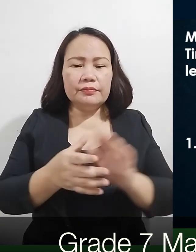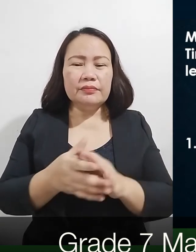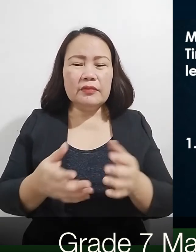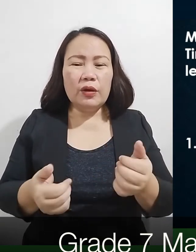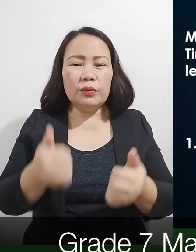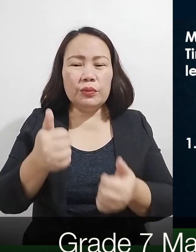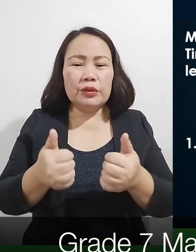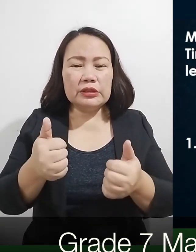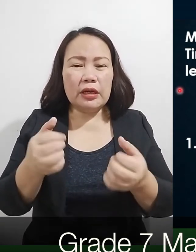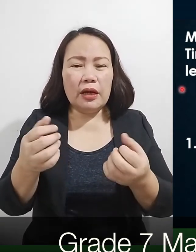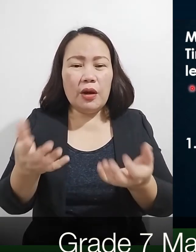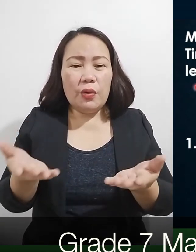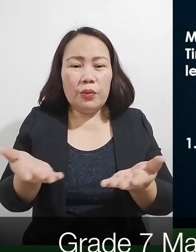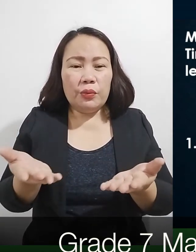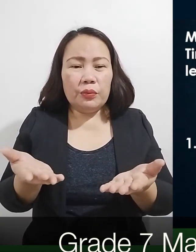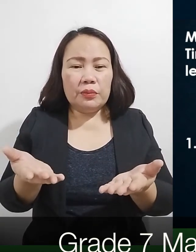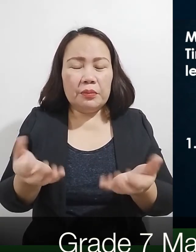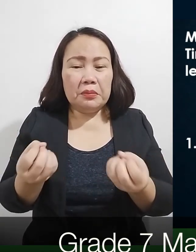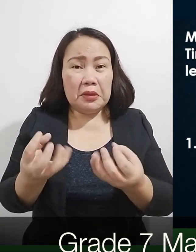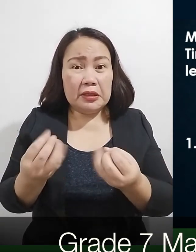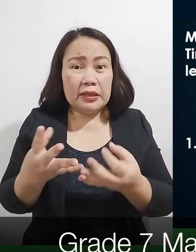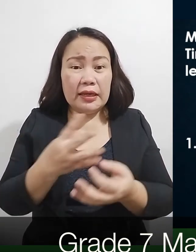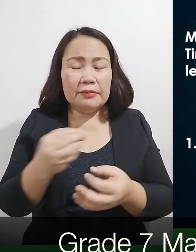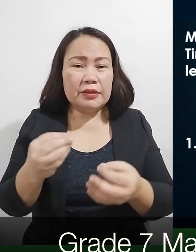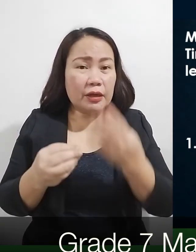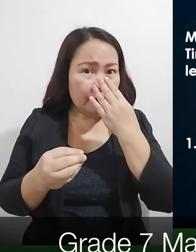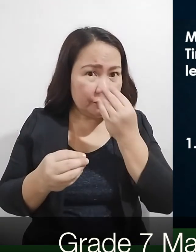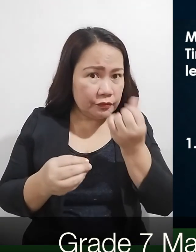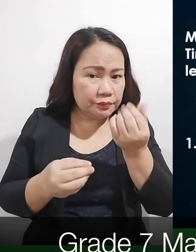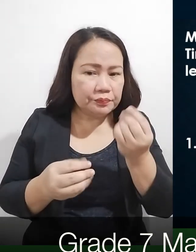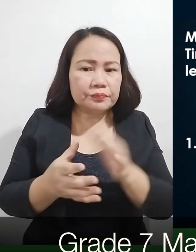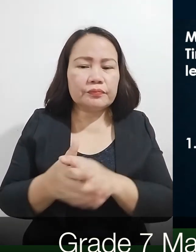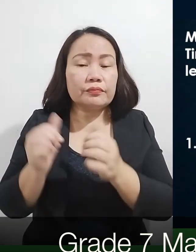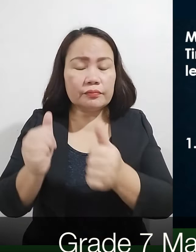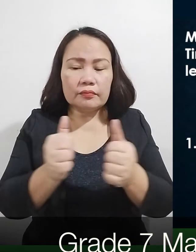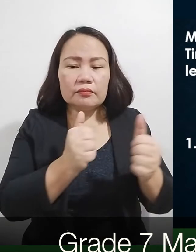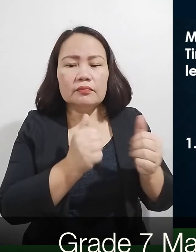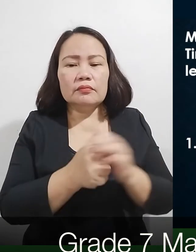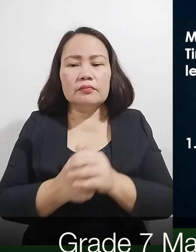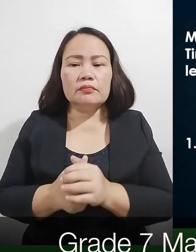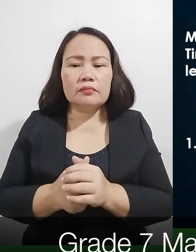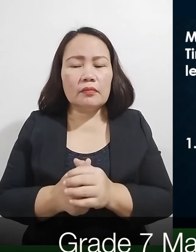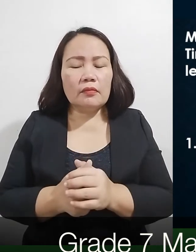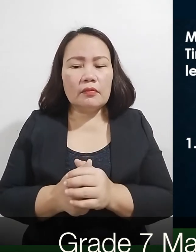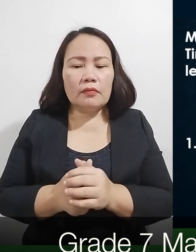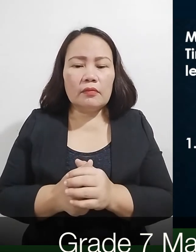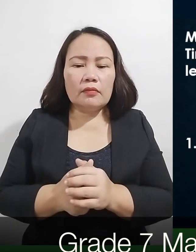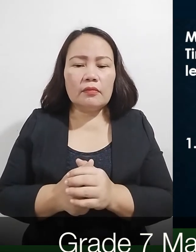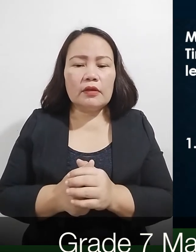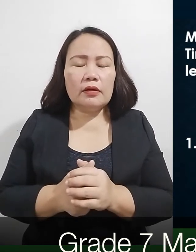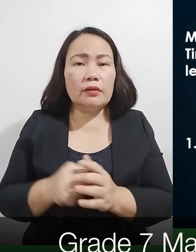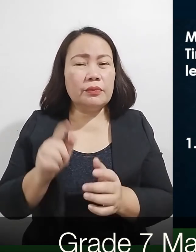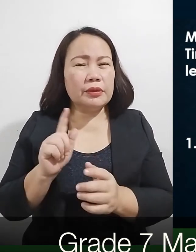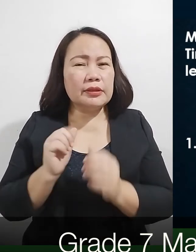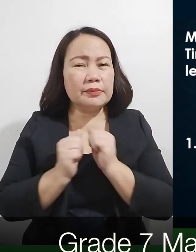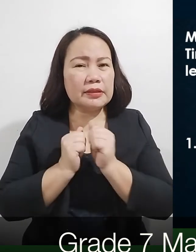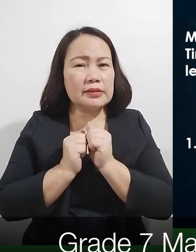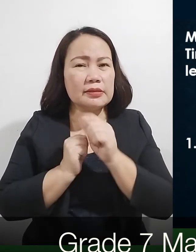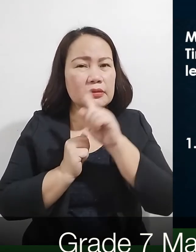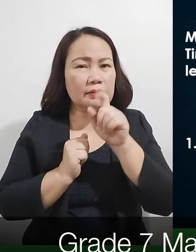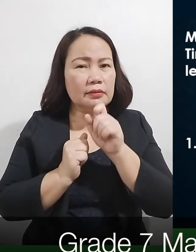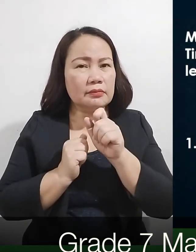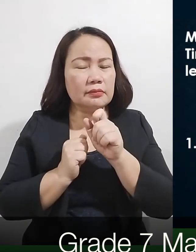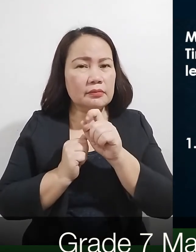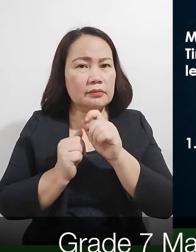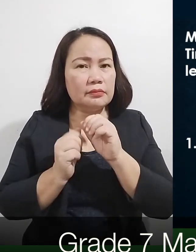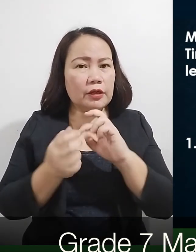pinakamarami or pinakamabigat niyang binili at yung pinakakonti. So, i-arrange natin siya. So, anong ibig sabihin nitong